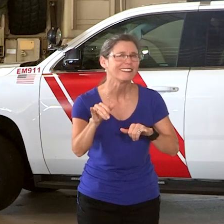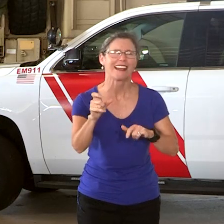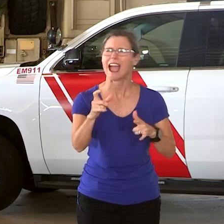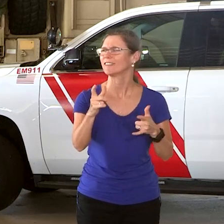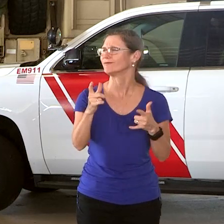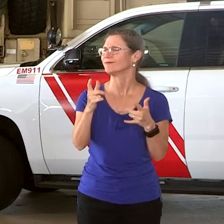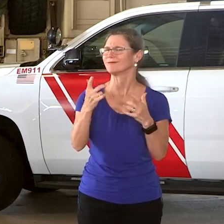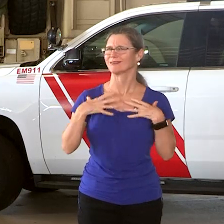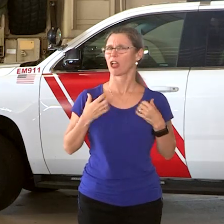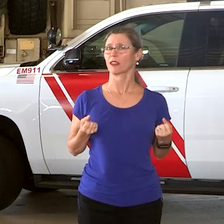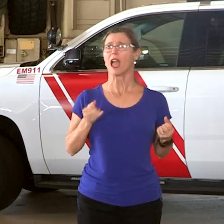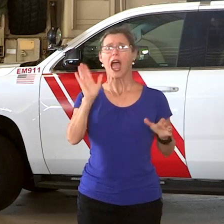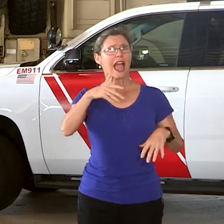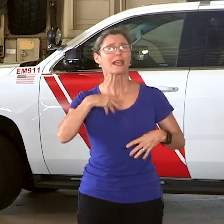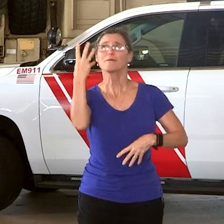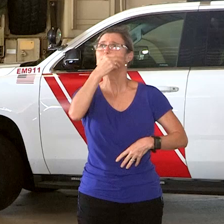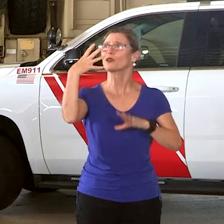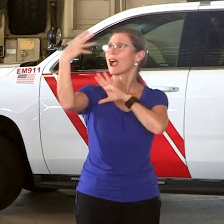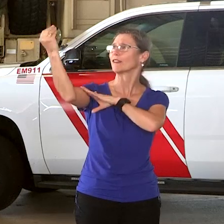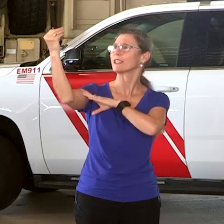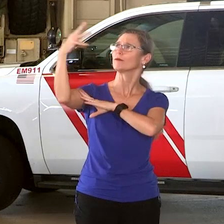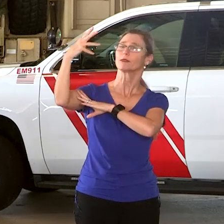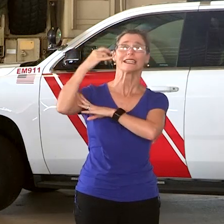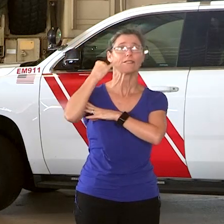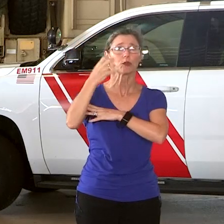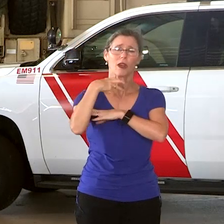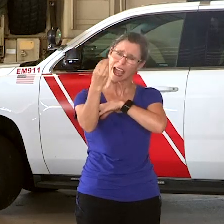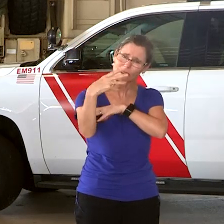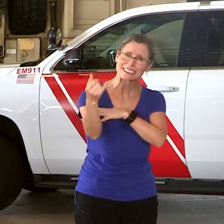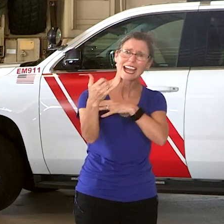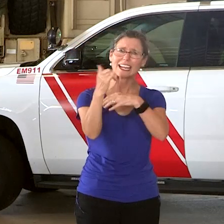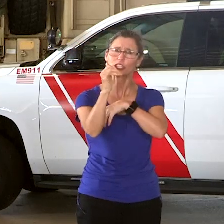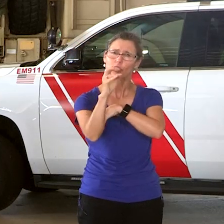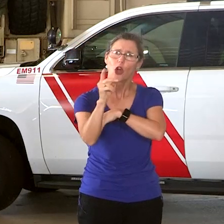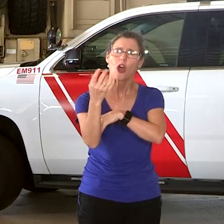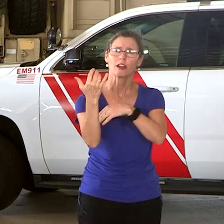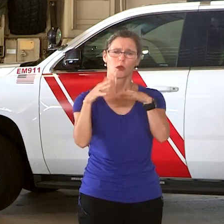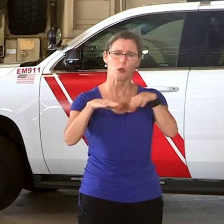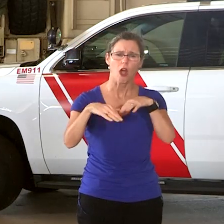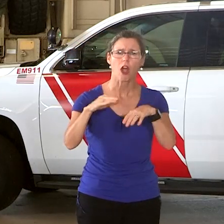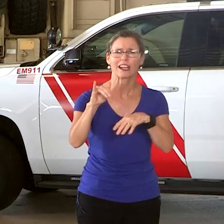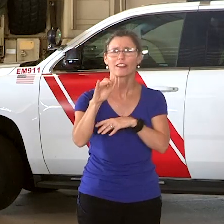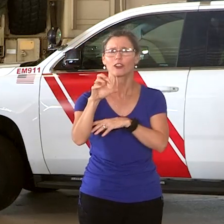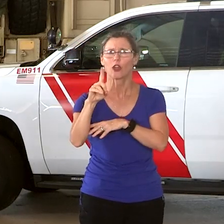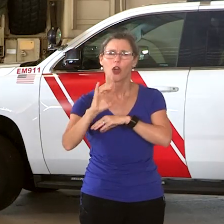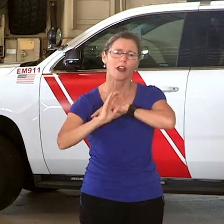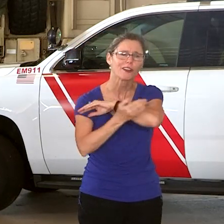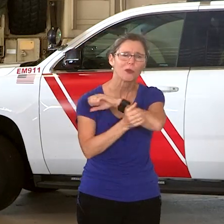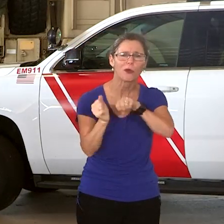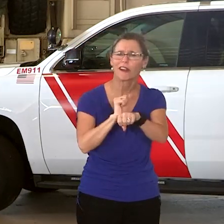day. If you want to get out in your yard, absolutely do that. So thank y'all very much for your time and attention this afternoon.